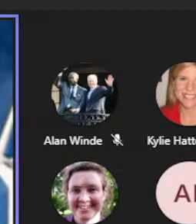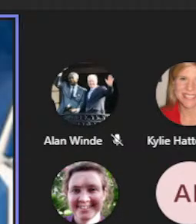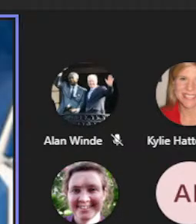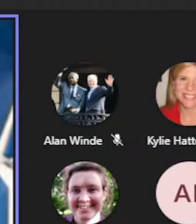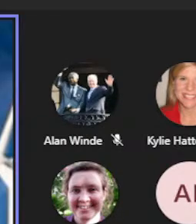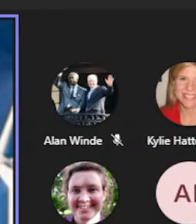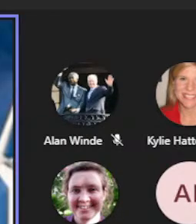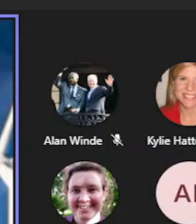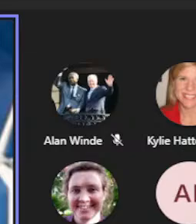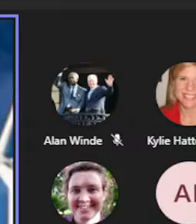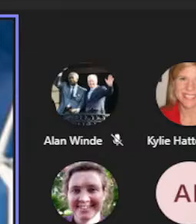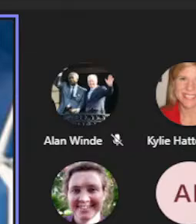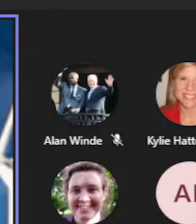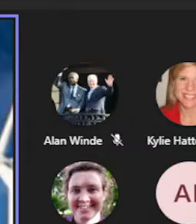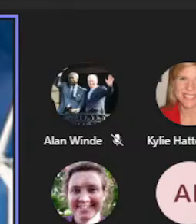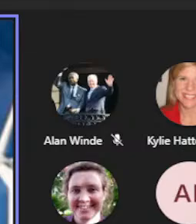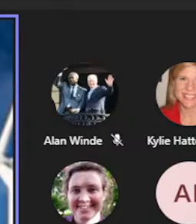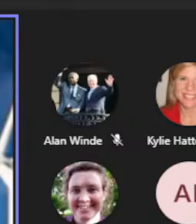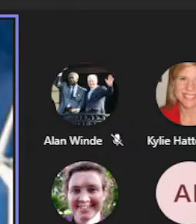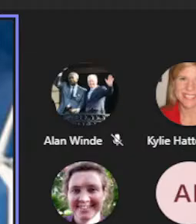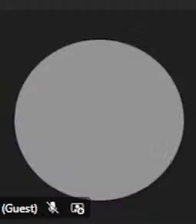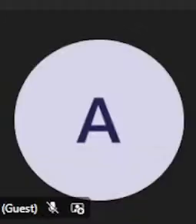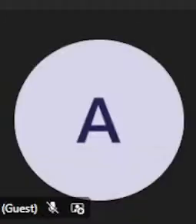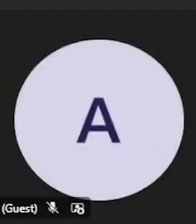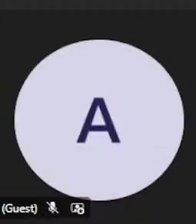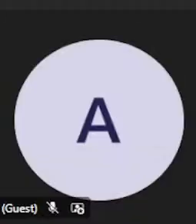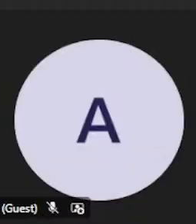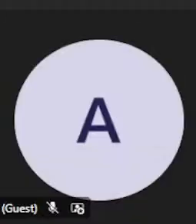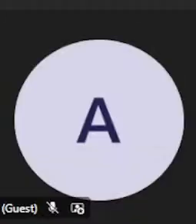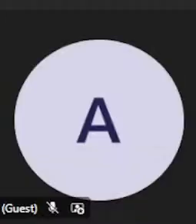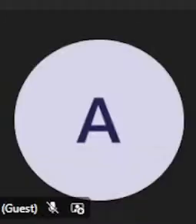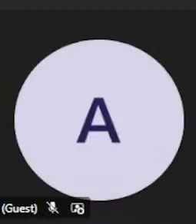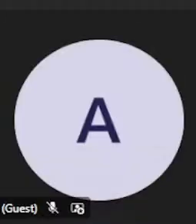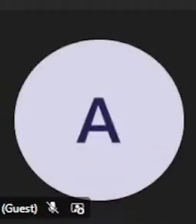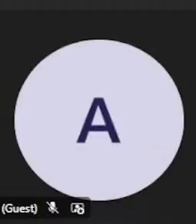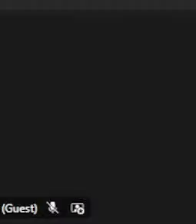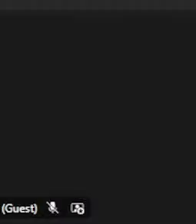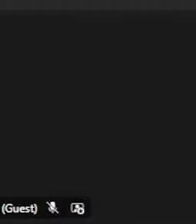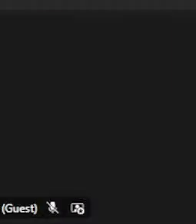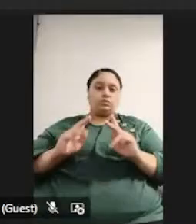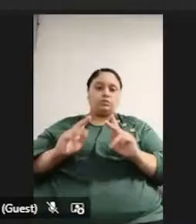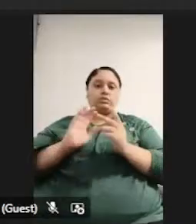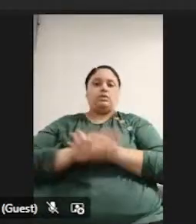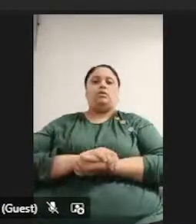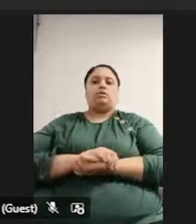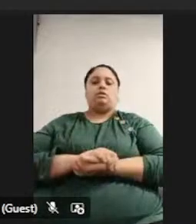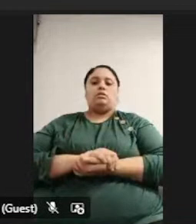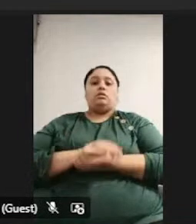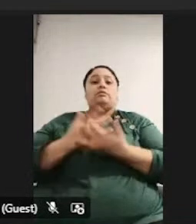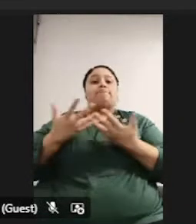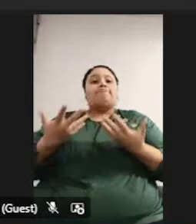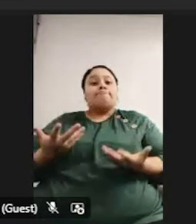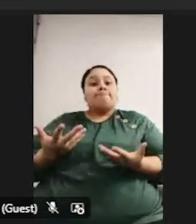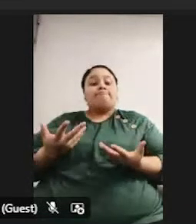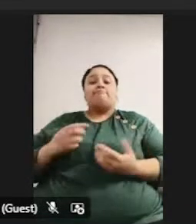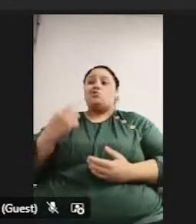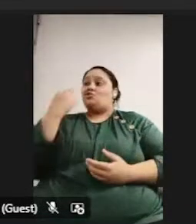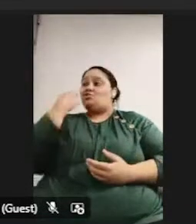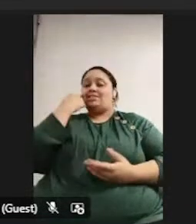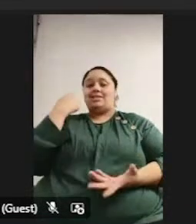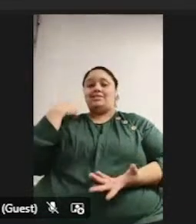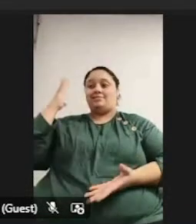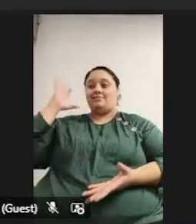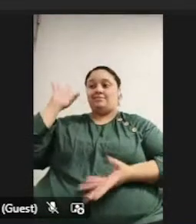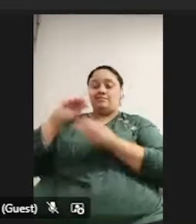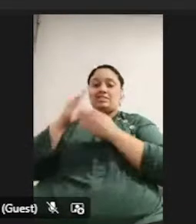There we go. Hope it's visible. All right. So concretely, the recently completed Growth for Jobs